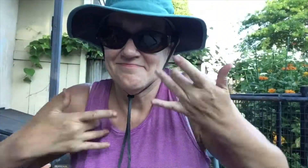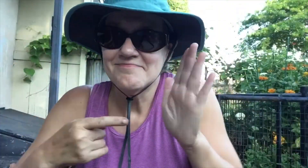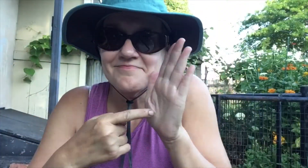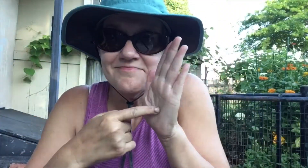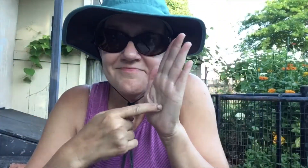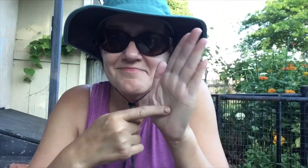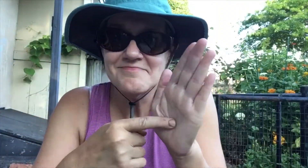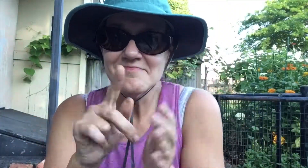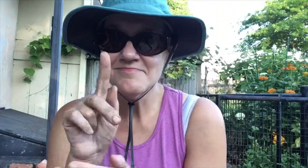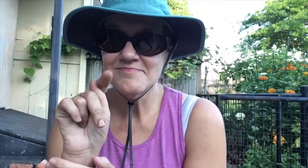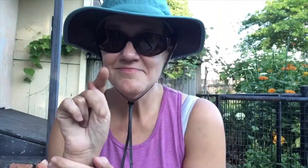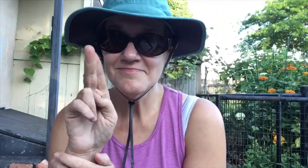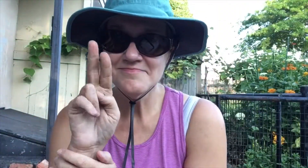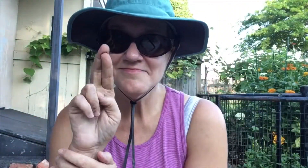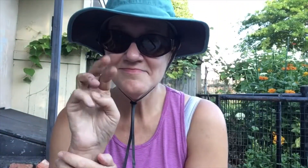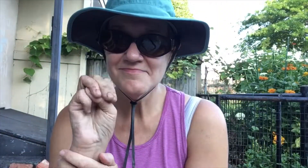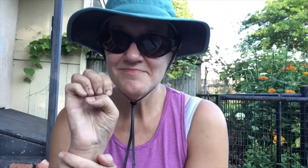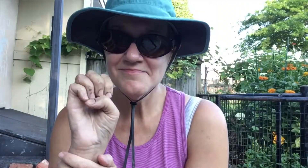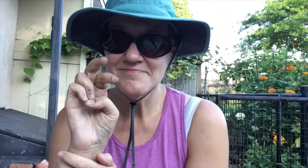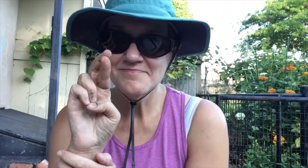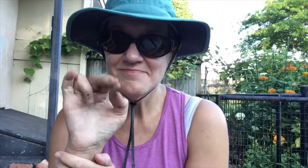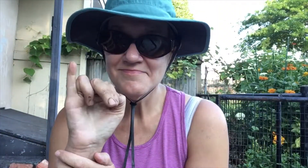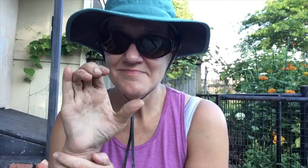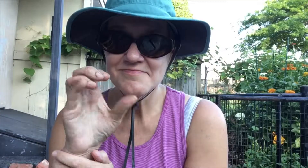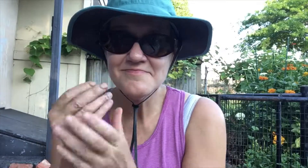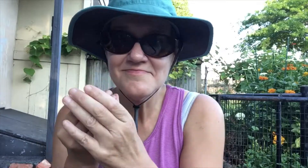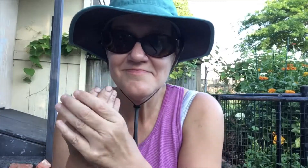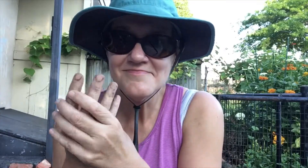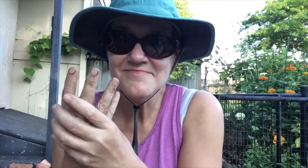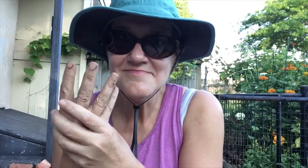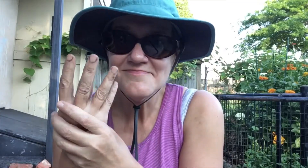I'm excited to show you that the turmeric's growing.